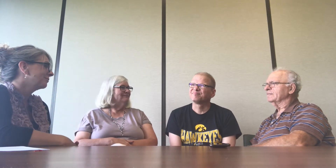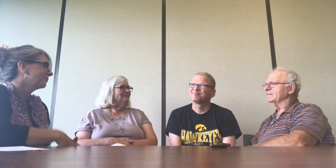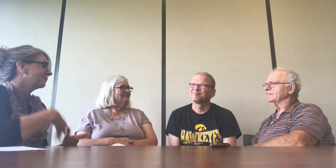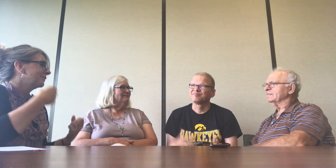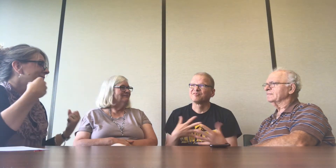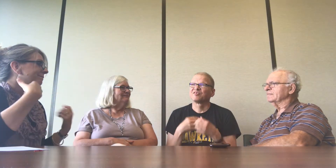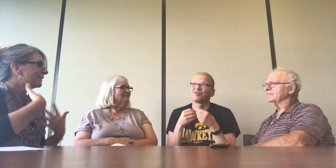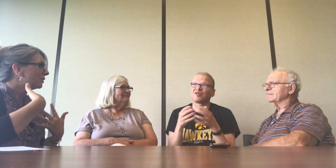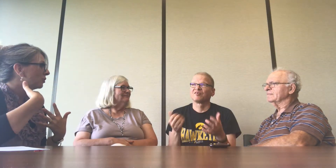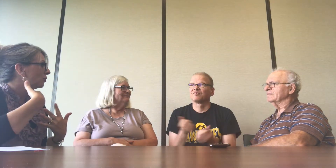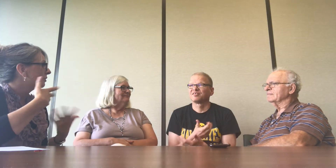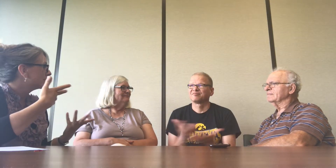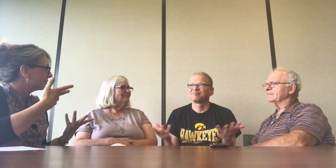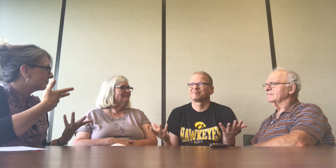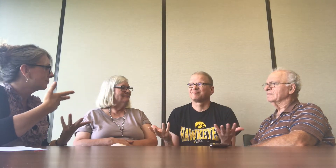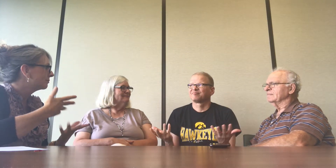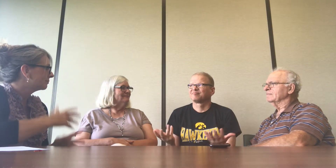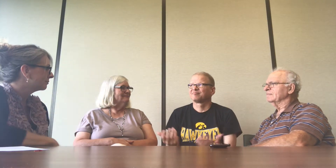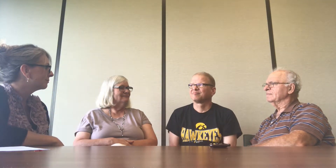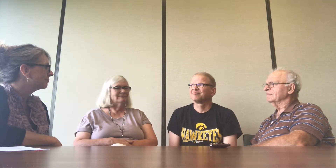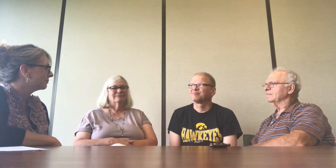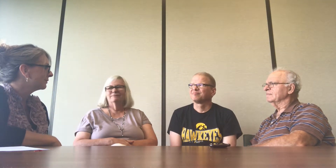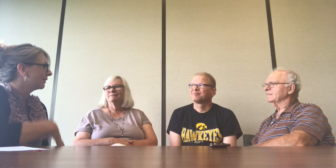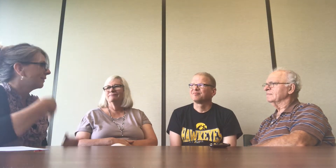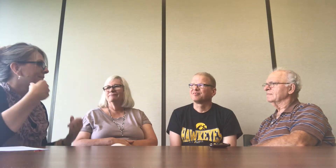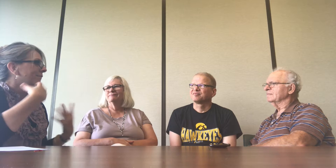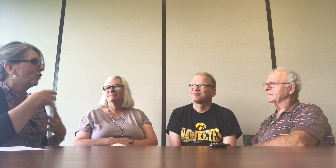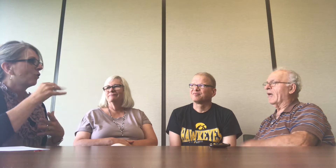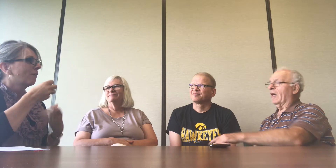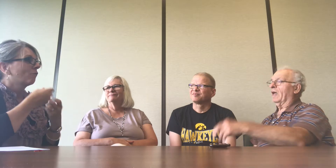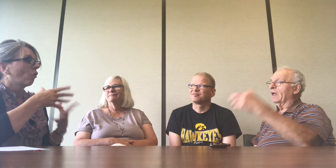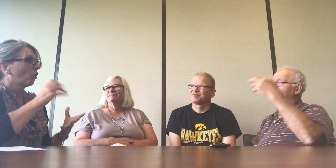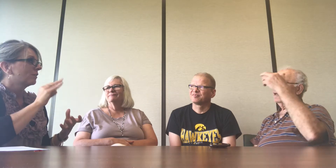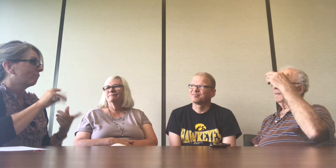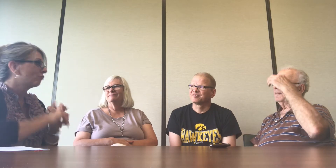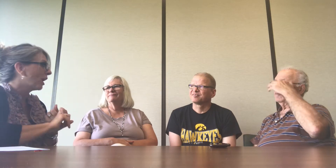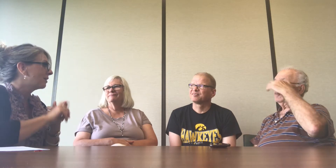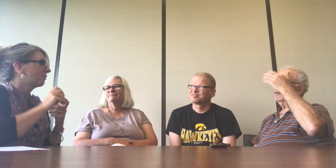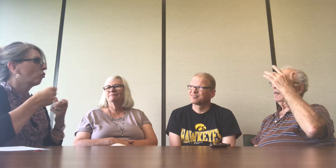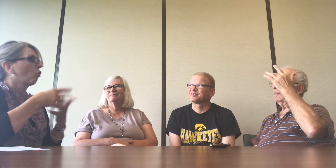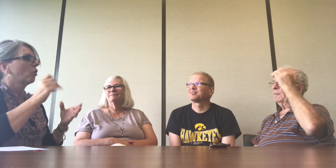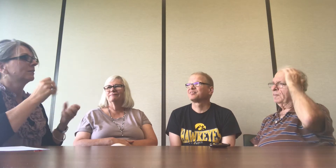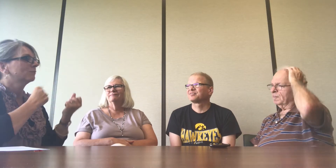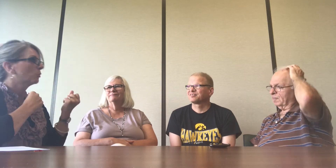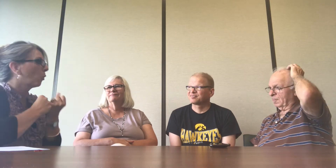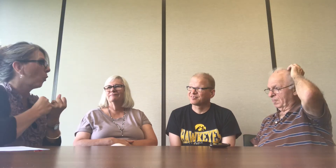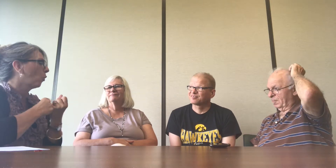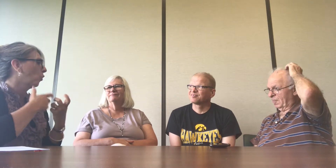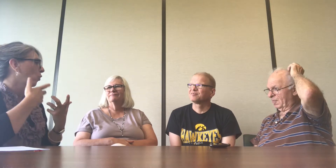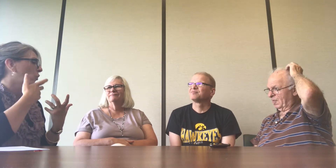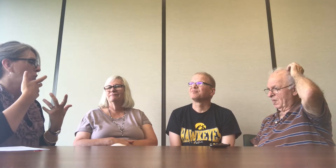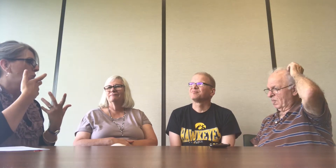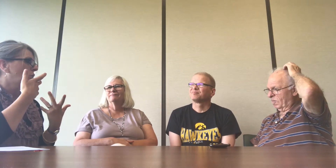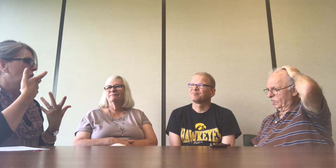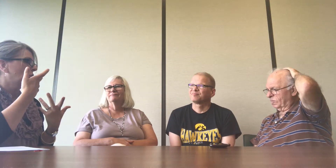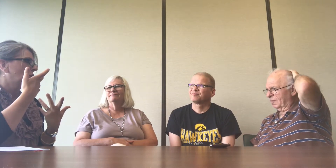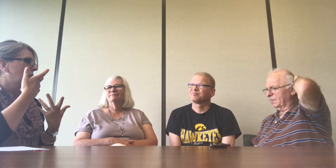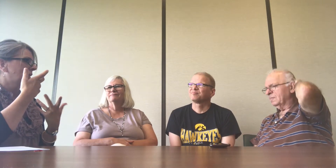it goes back to fear. They're afraid of losing their friends, of their